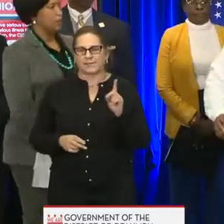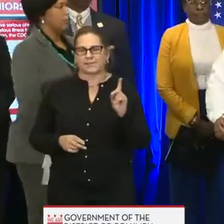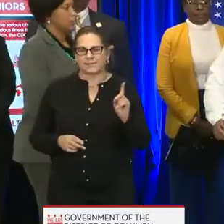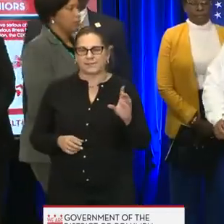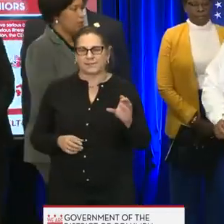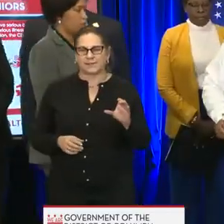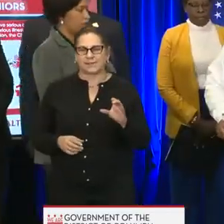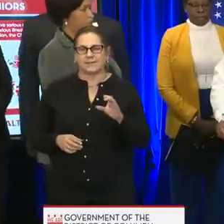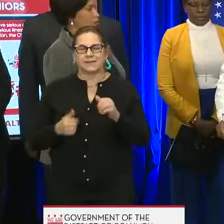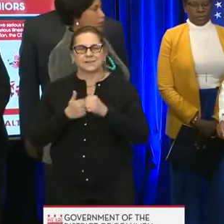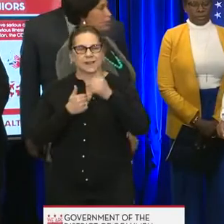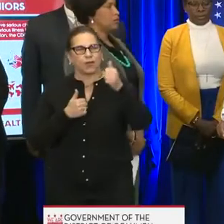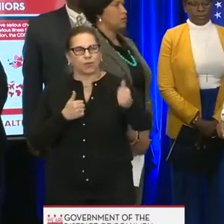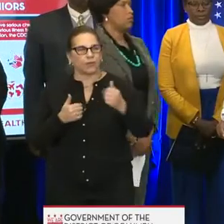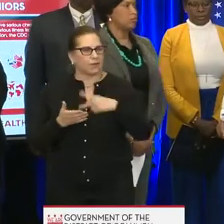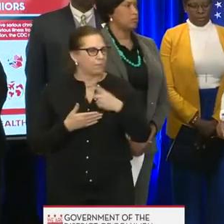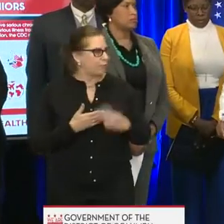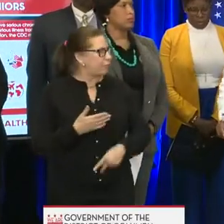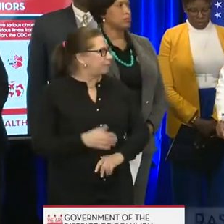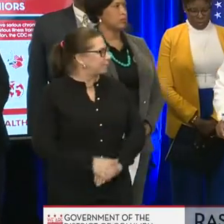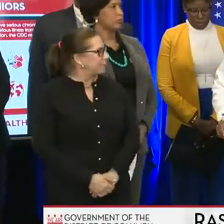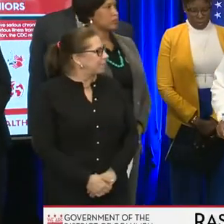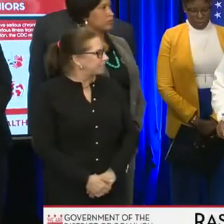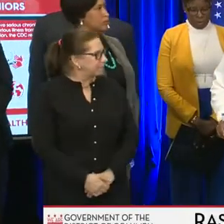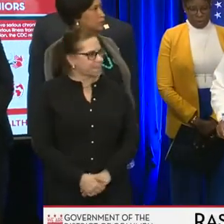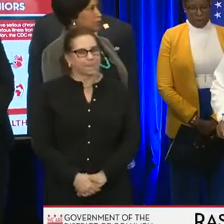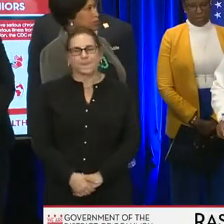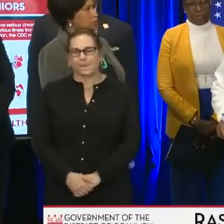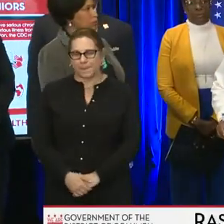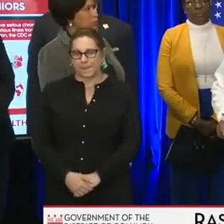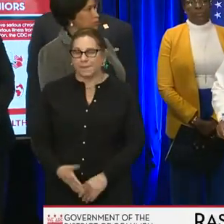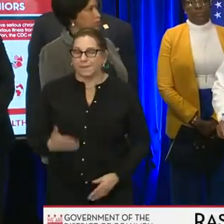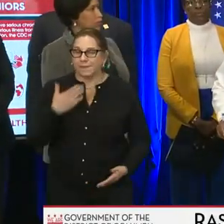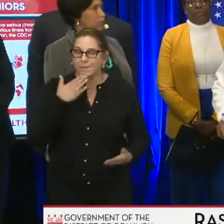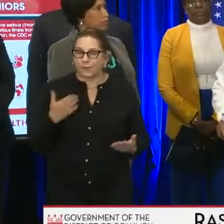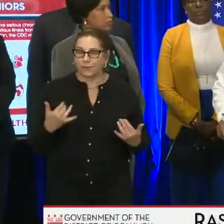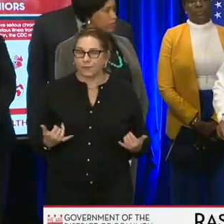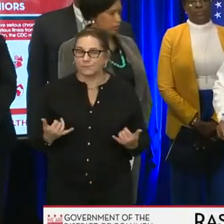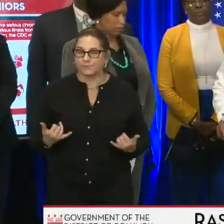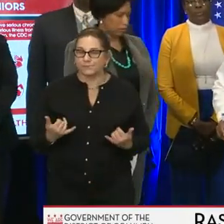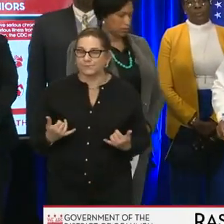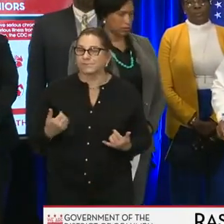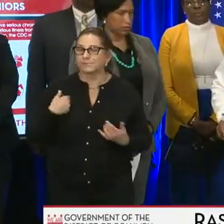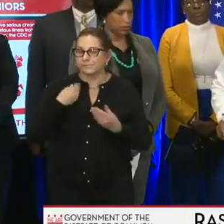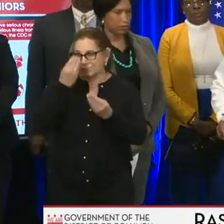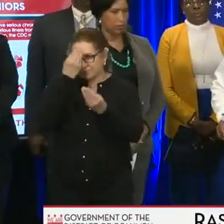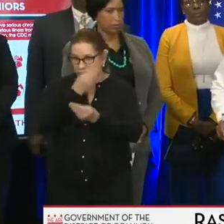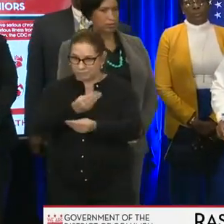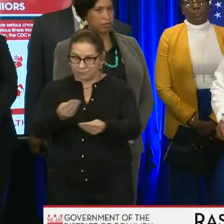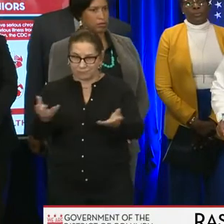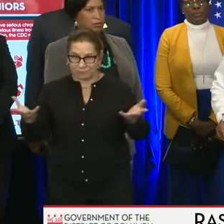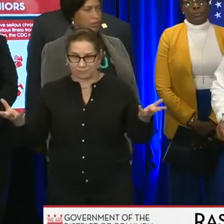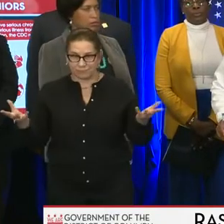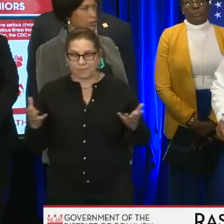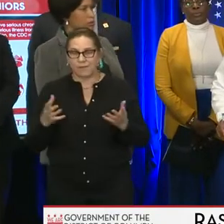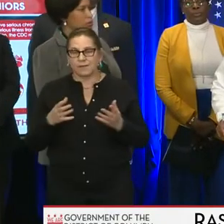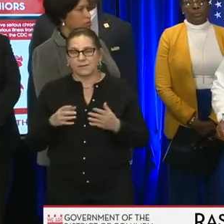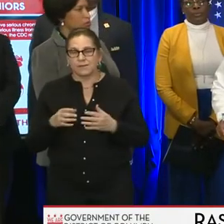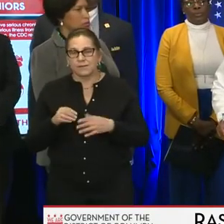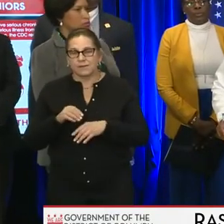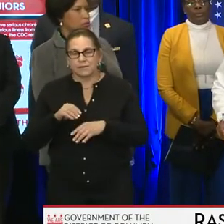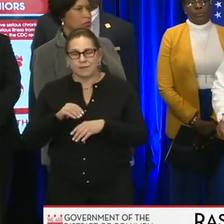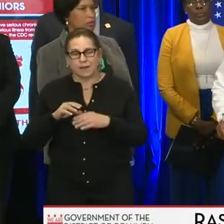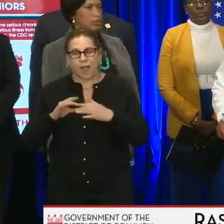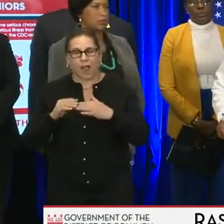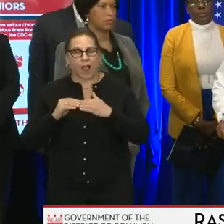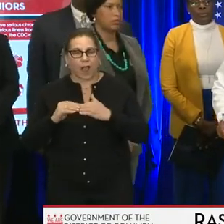Thank you, Mayor. This morning, we sent guidance to all of our agencies around our telework posture. Approximately